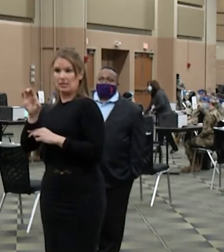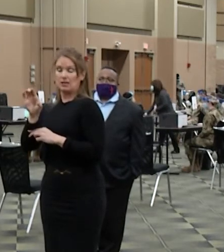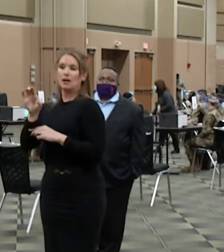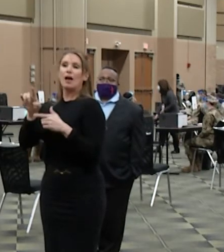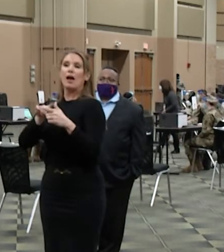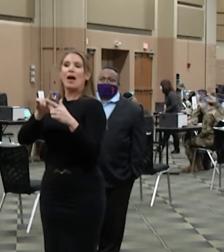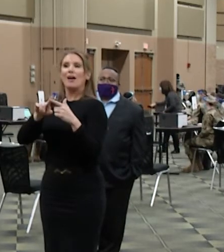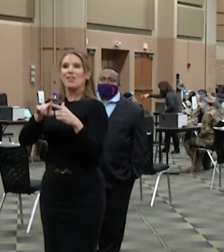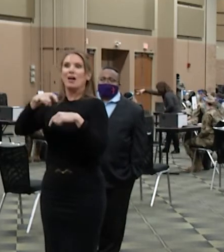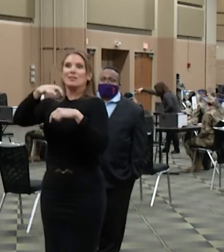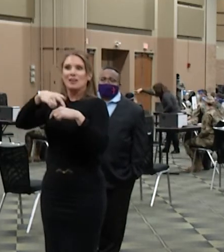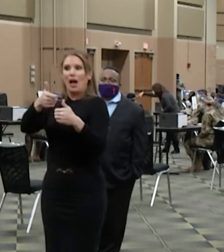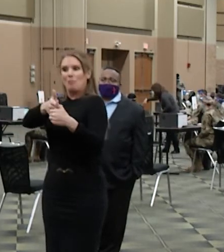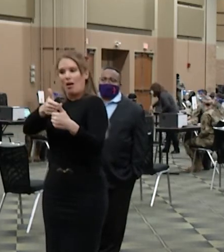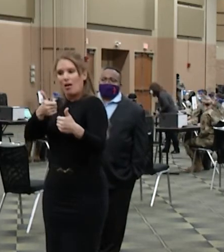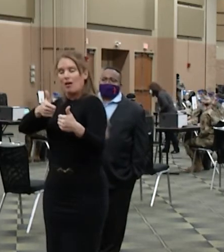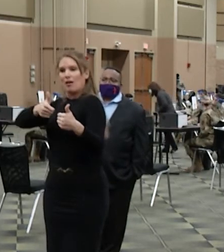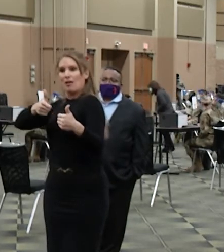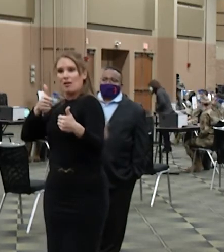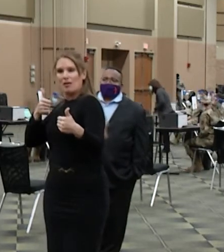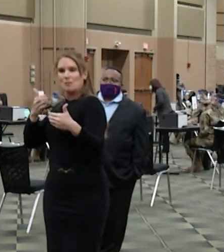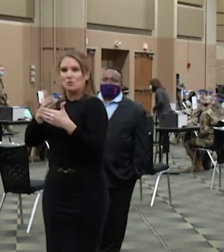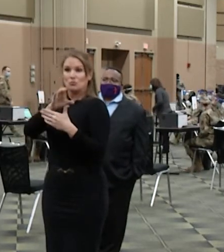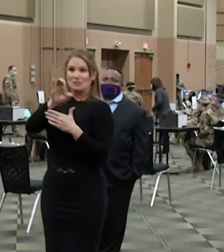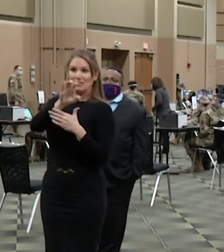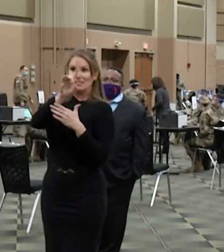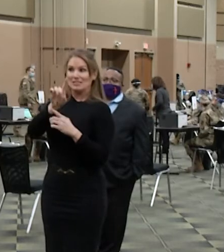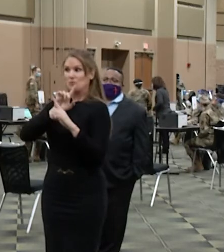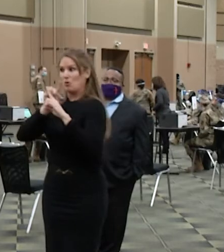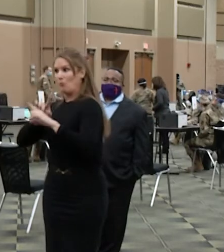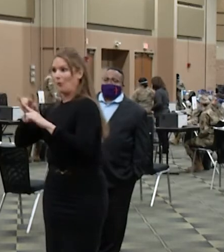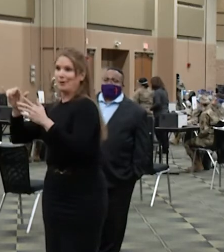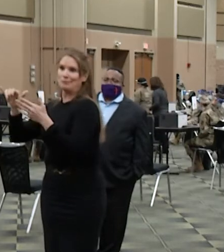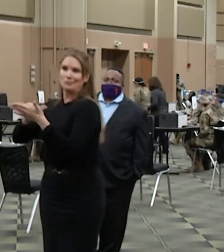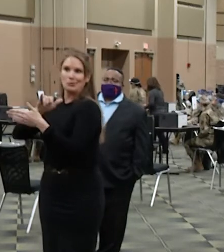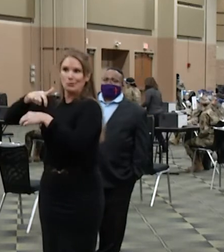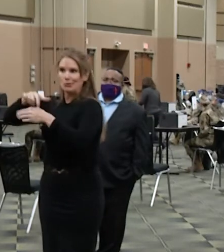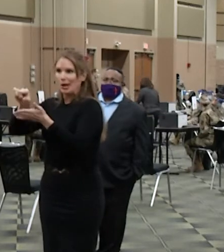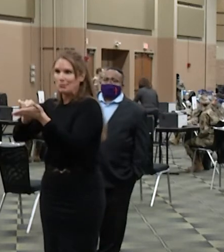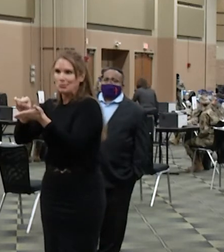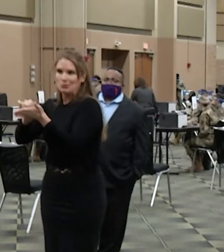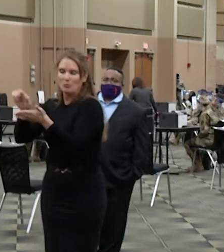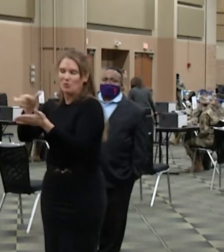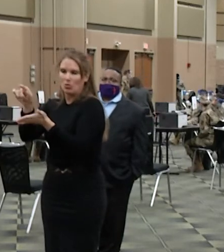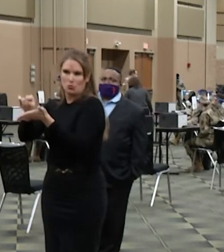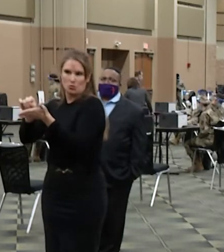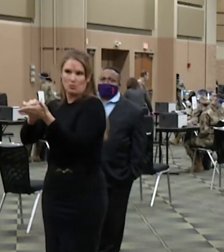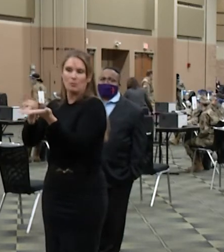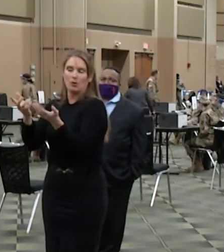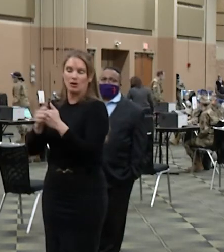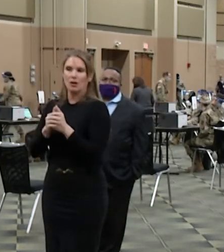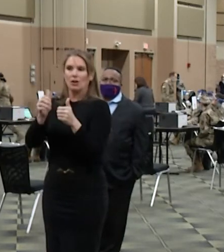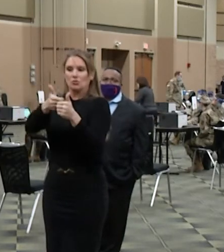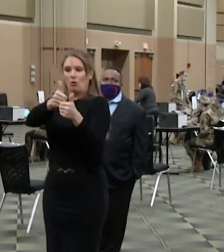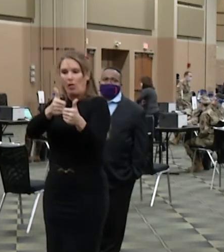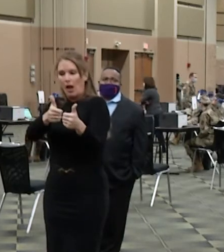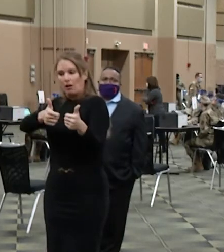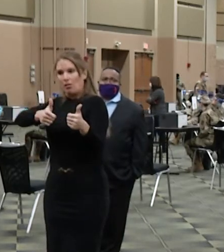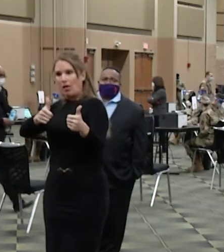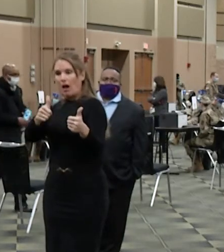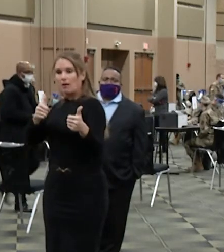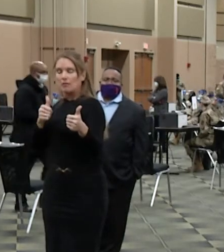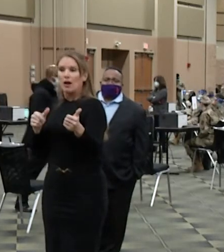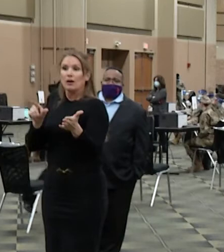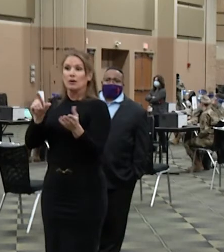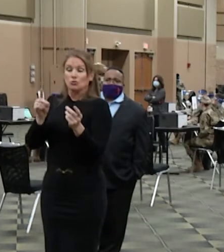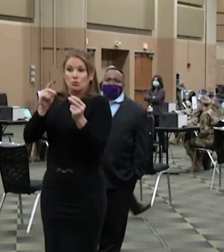then there's a time lag between that and the New York Times or anybody else being able to publish that number. So you immediately get